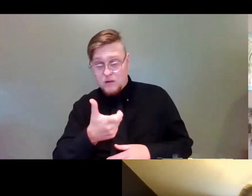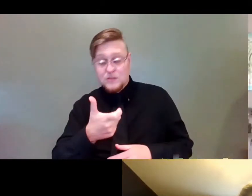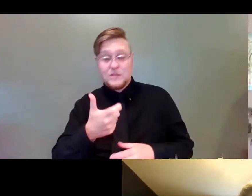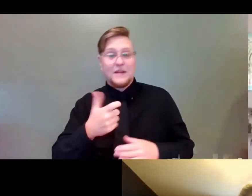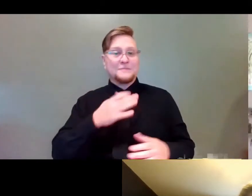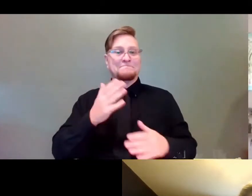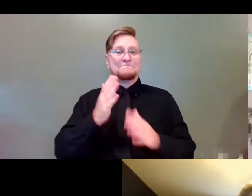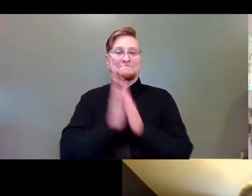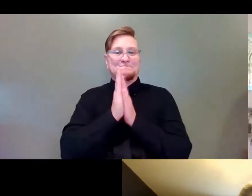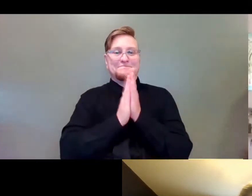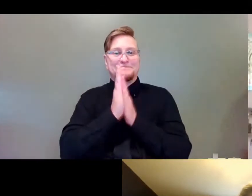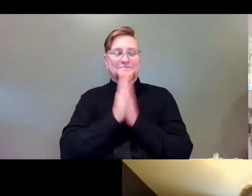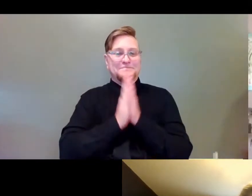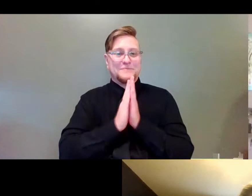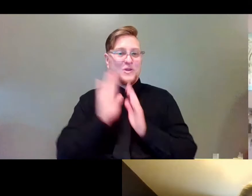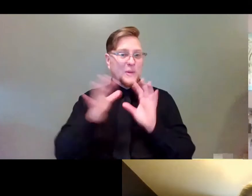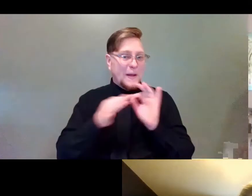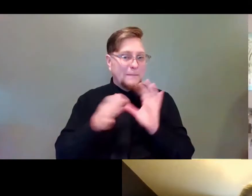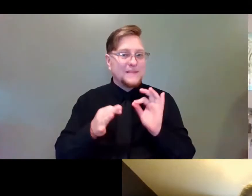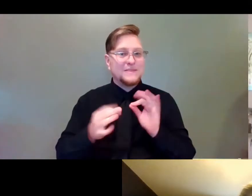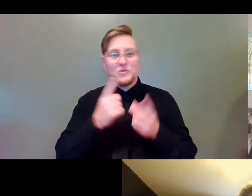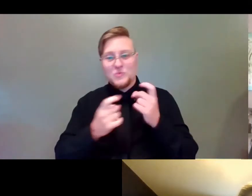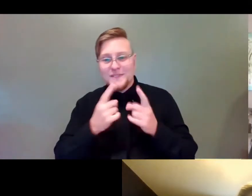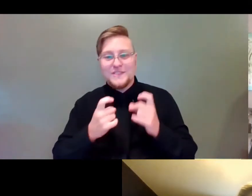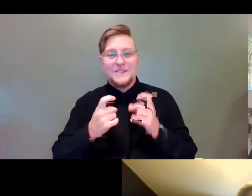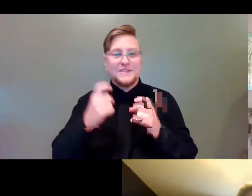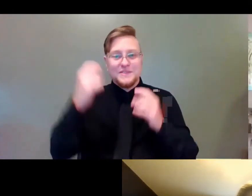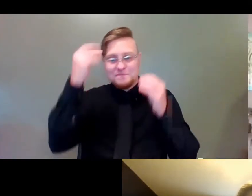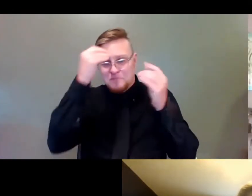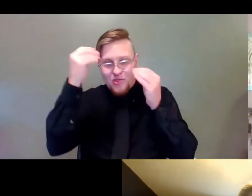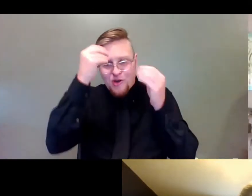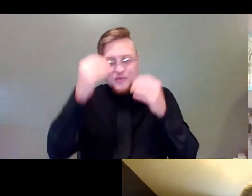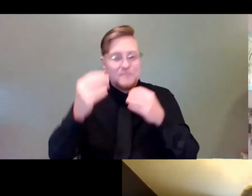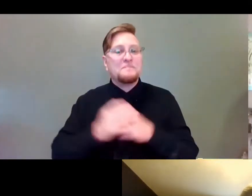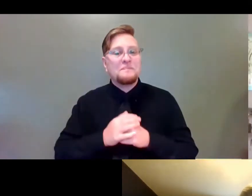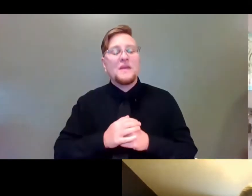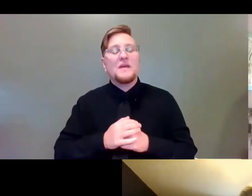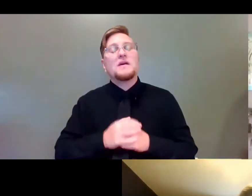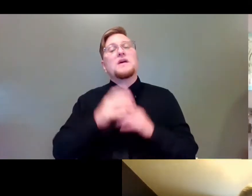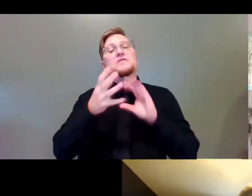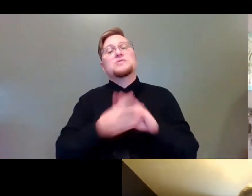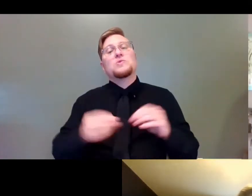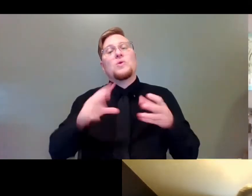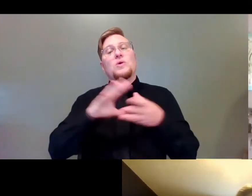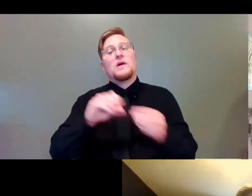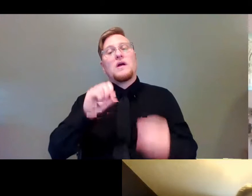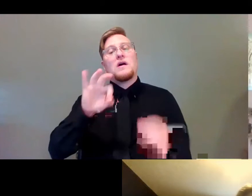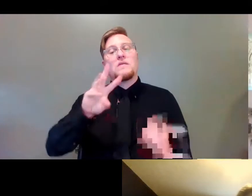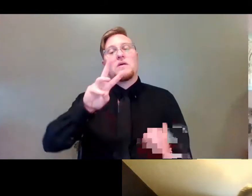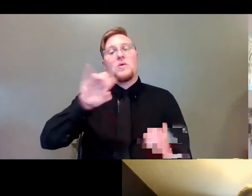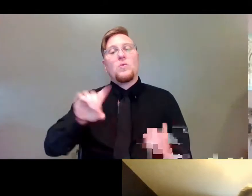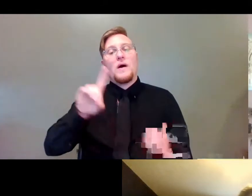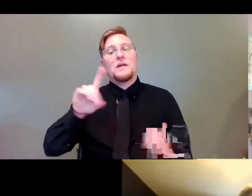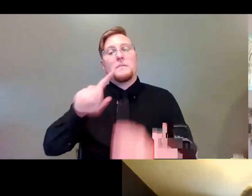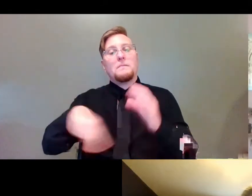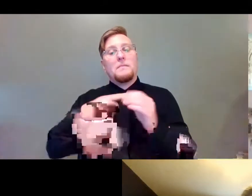comments and your thoughts about that. And as you know, The Story of Wild is about one of the signature